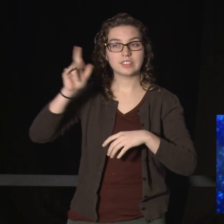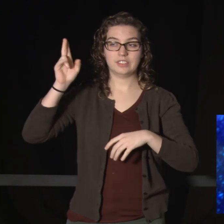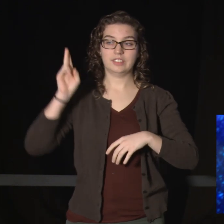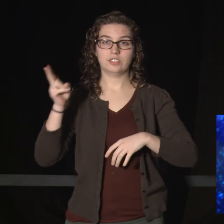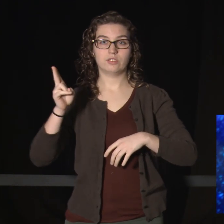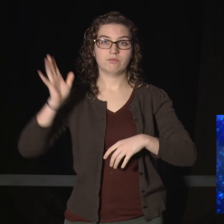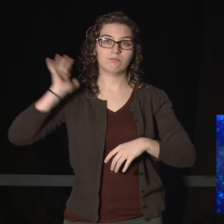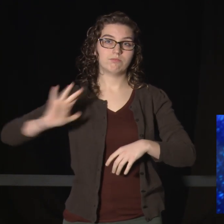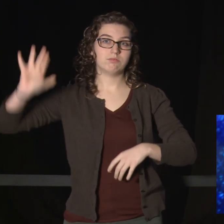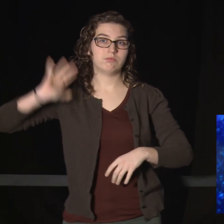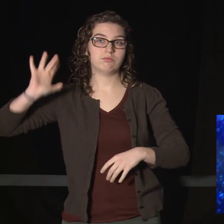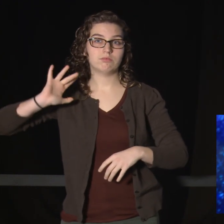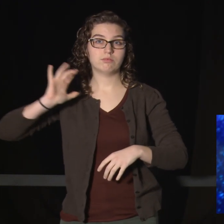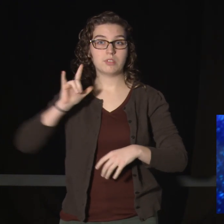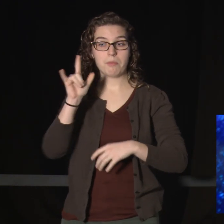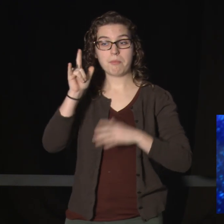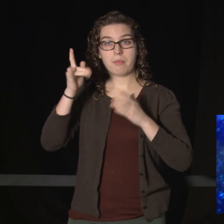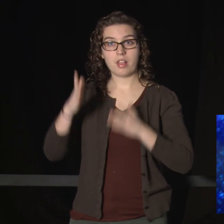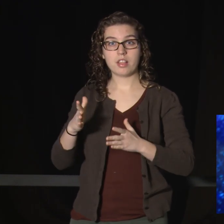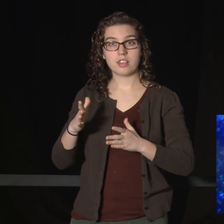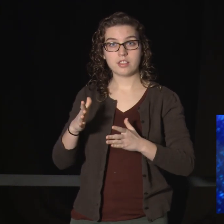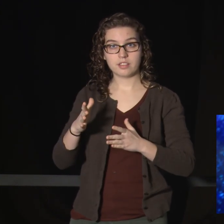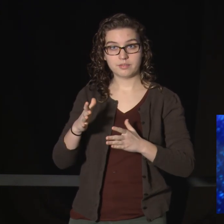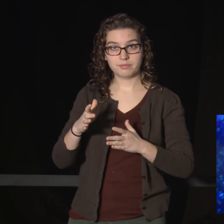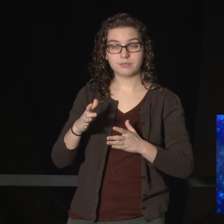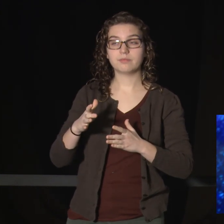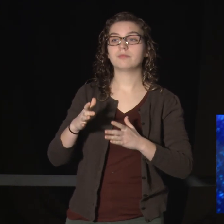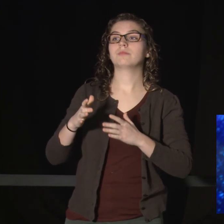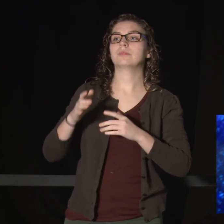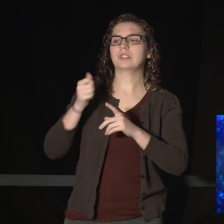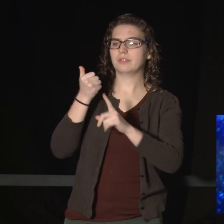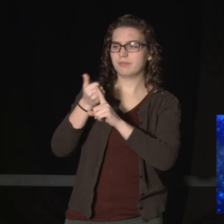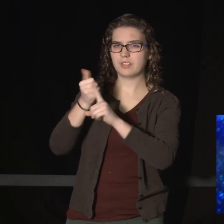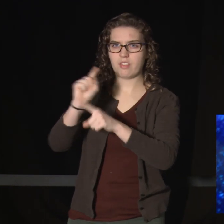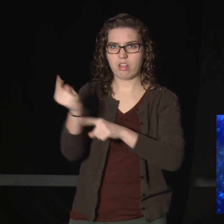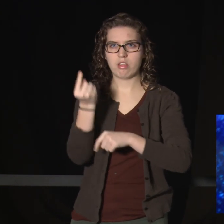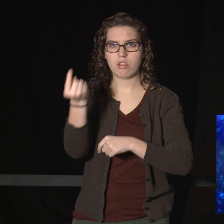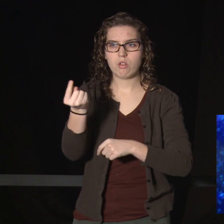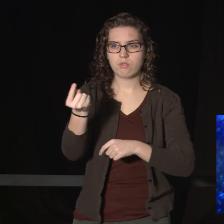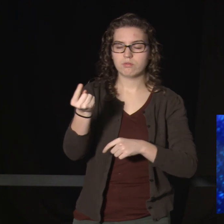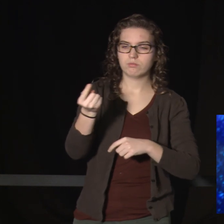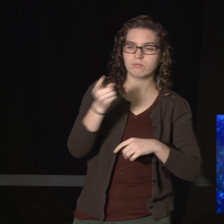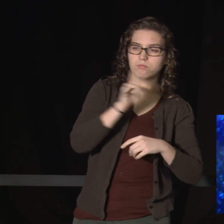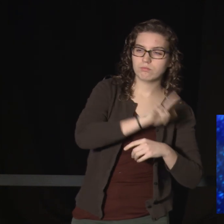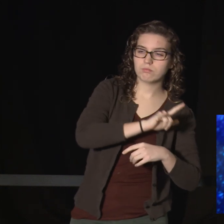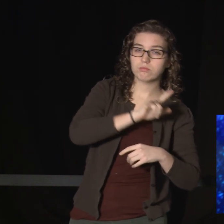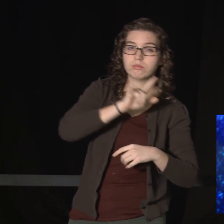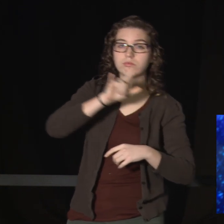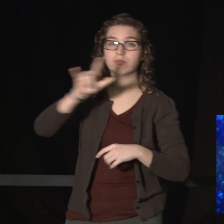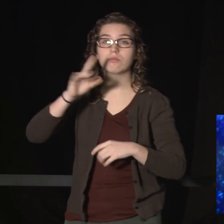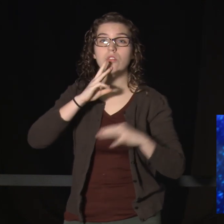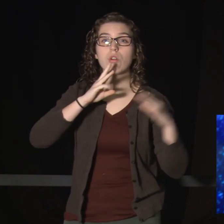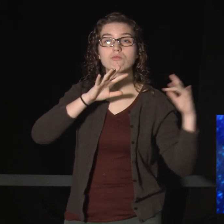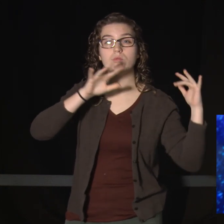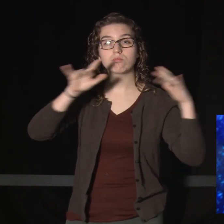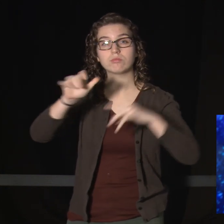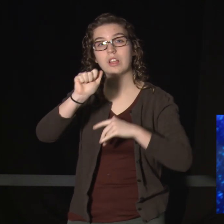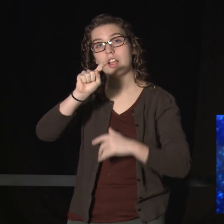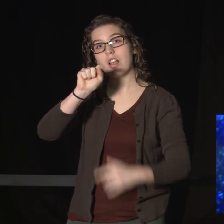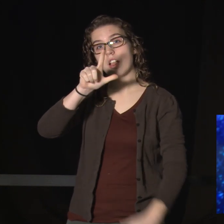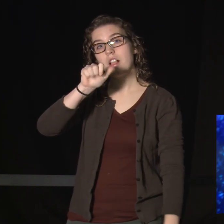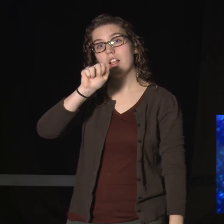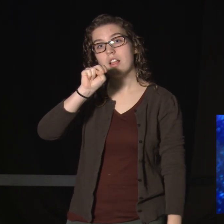Pilot Solo crossing the Atlantic. Early on, it was a